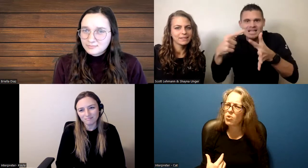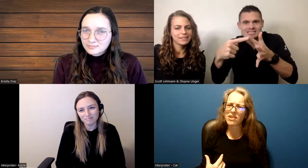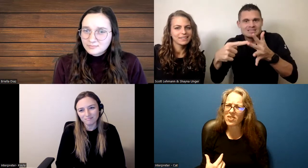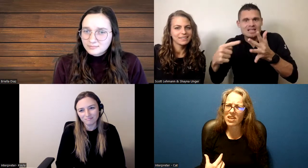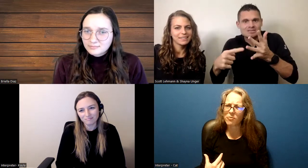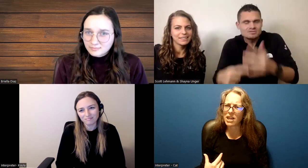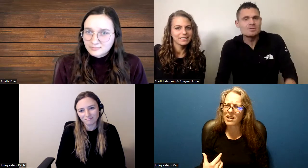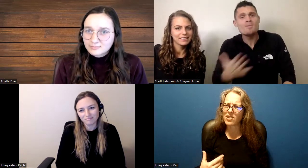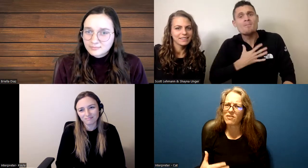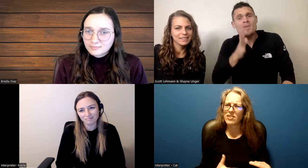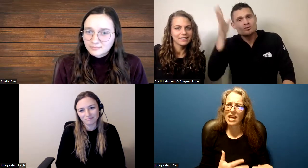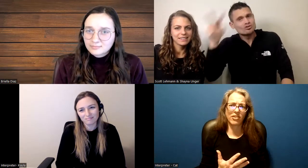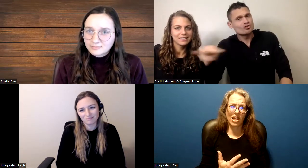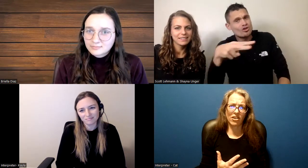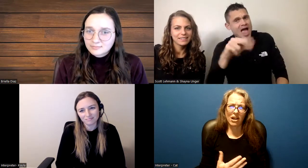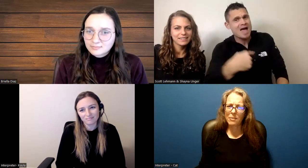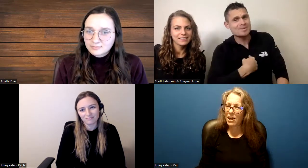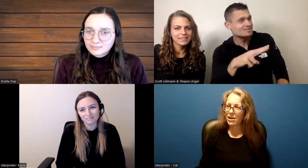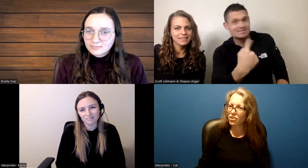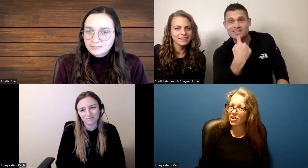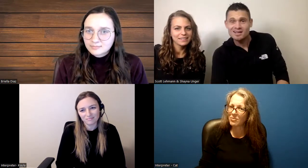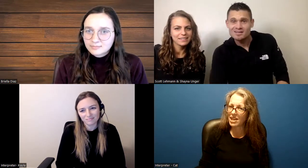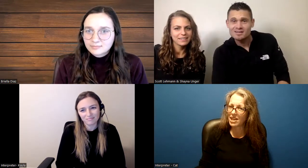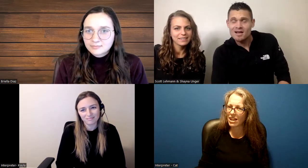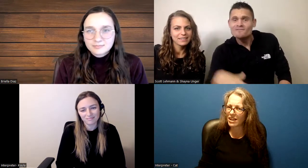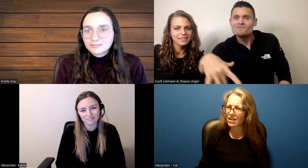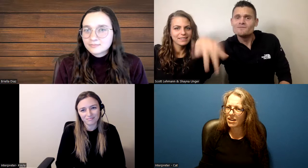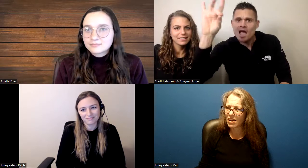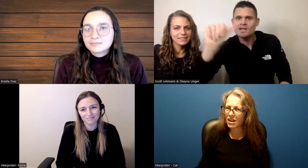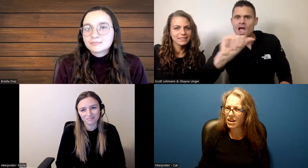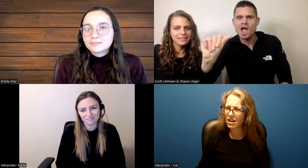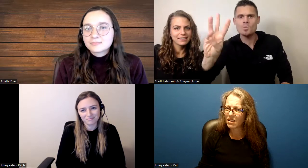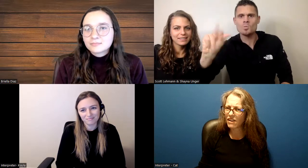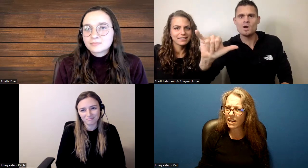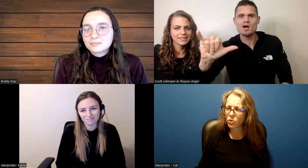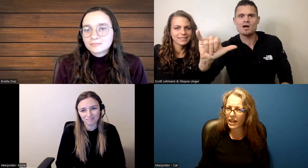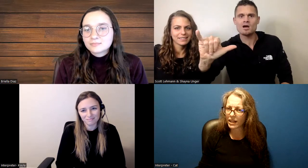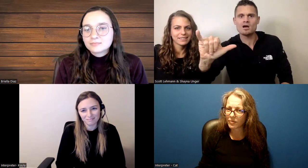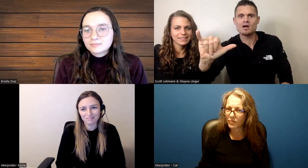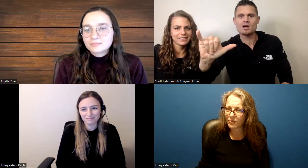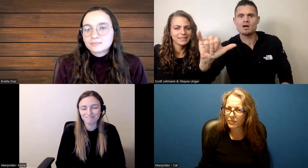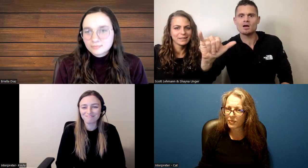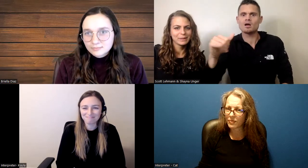do all this stuff because of this, that, and the other. And my parents looked at me and they're like, find a way.